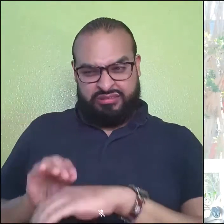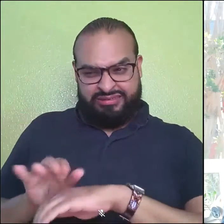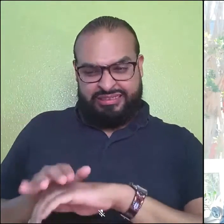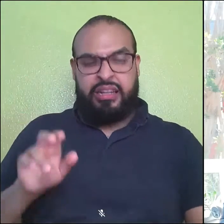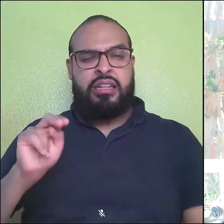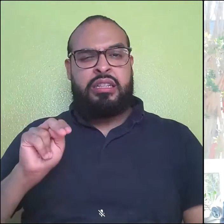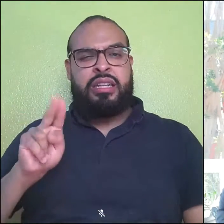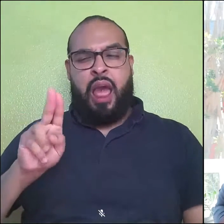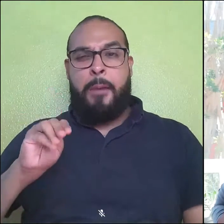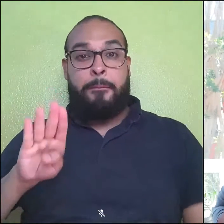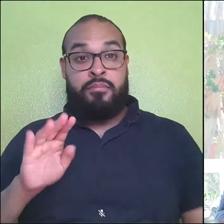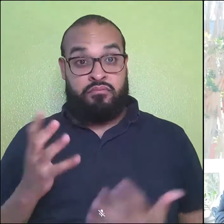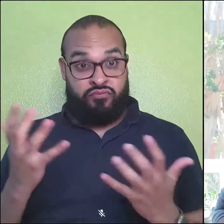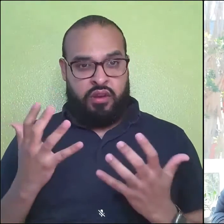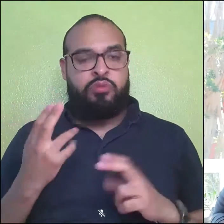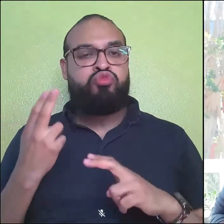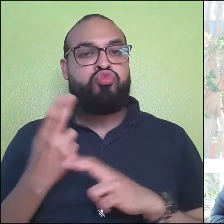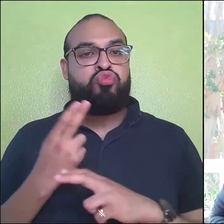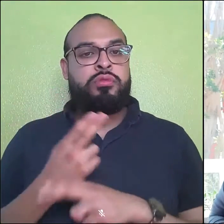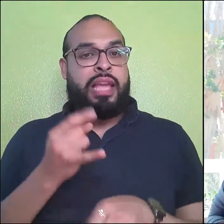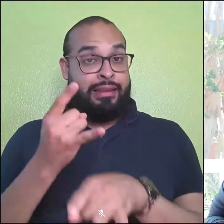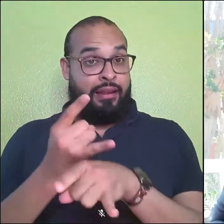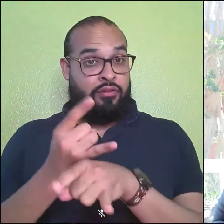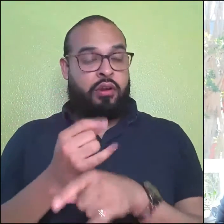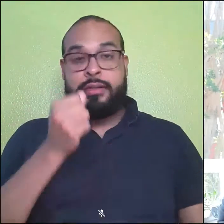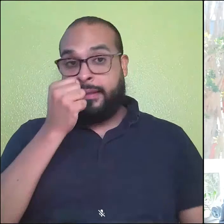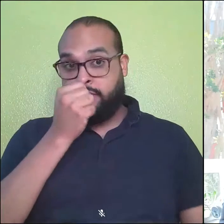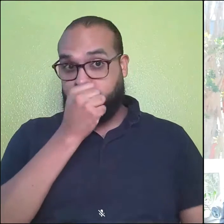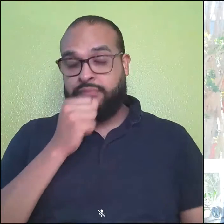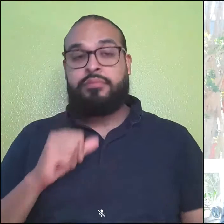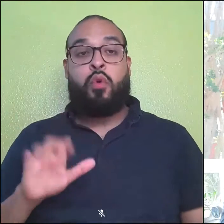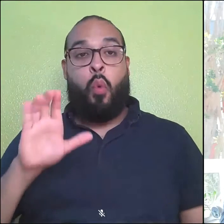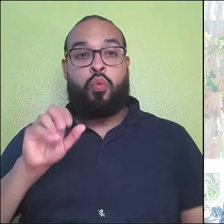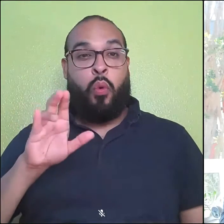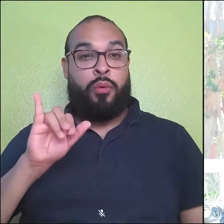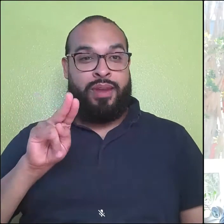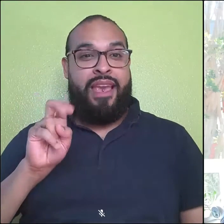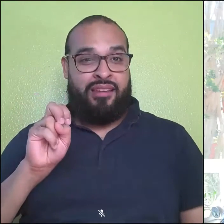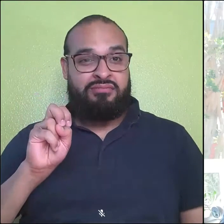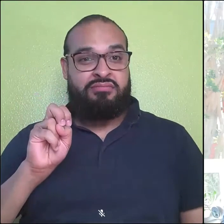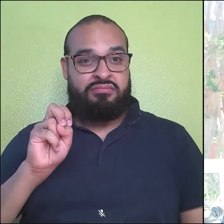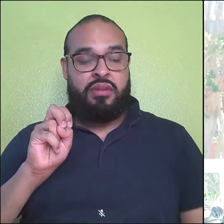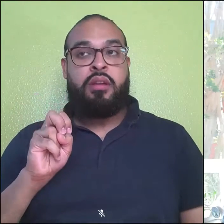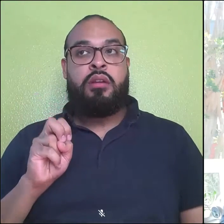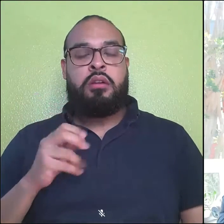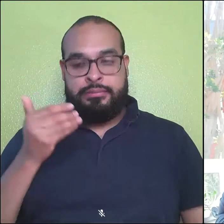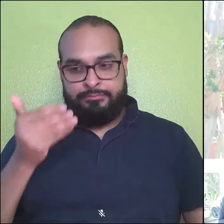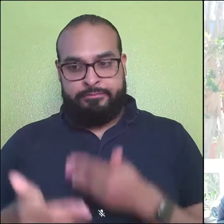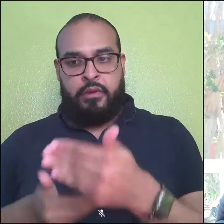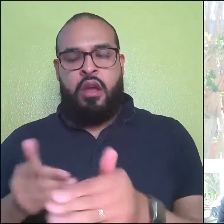cocaine. And it wasn't until I really started to spend time with myself that I started to